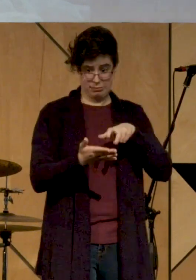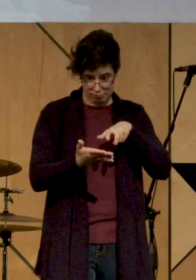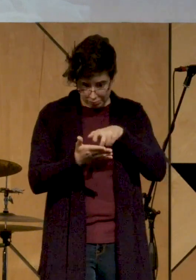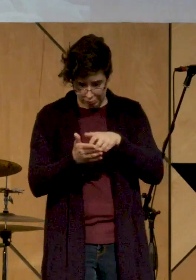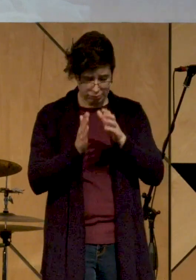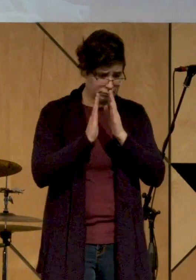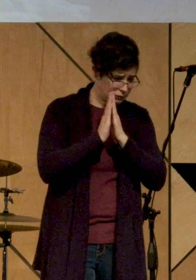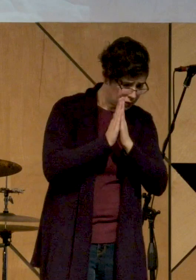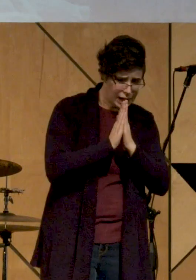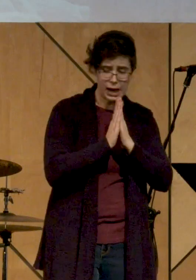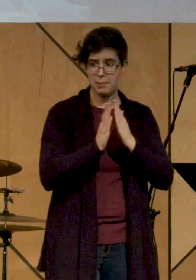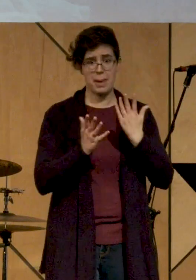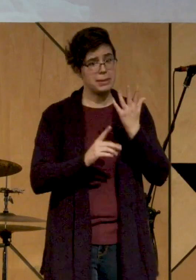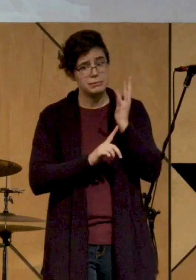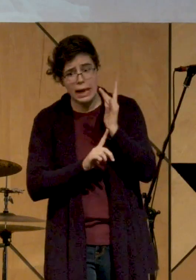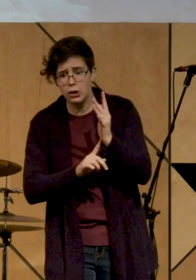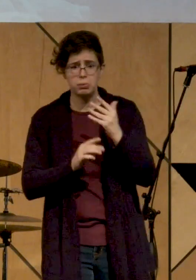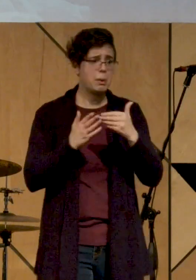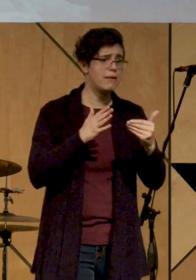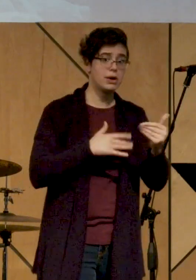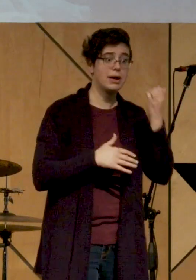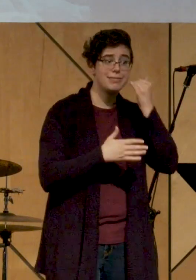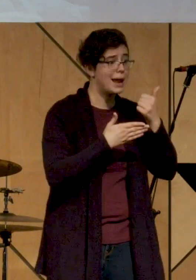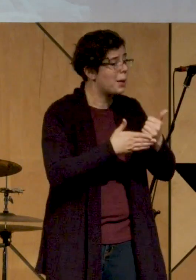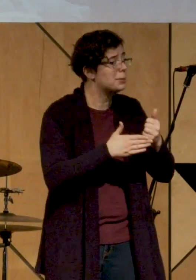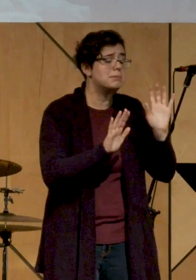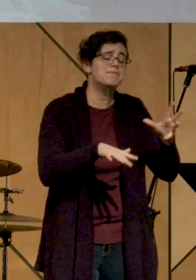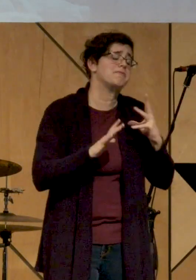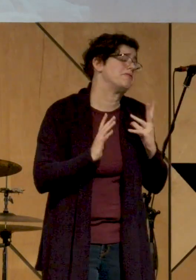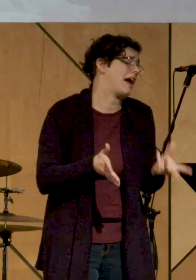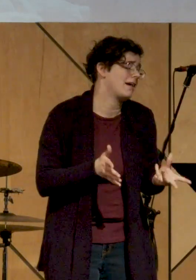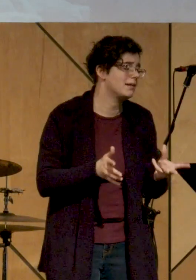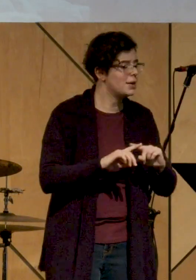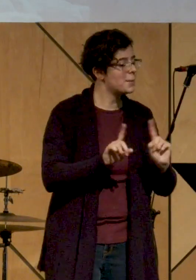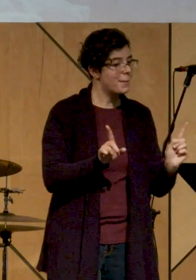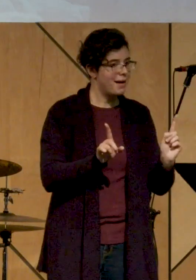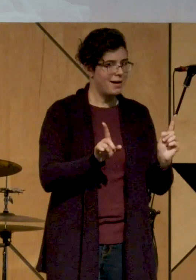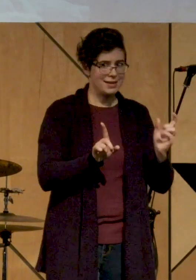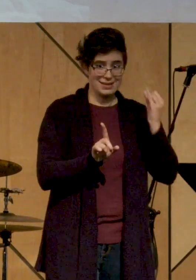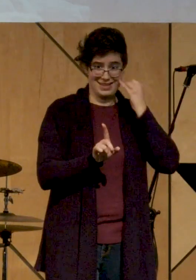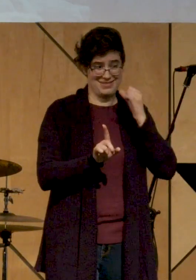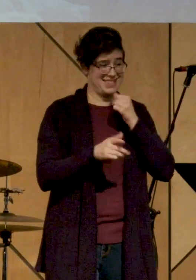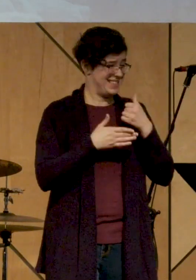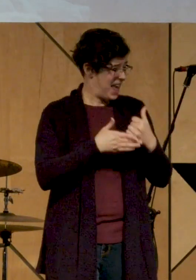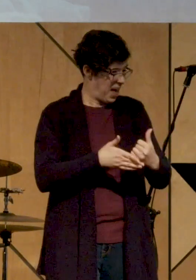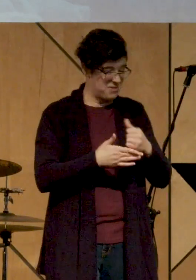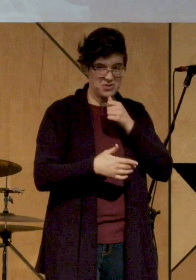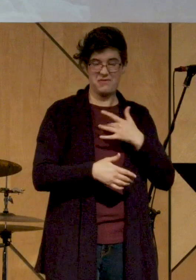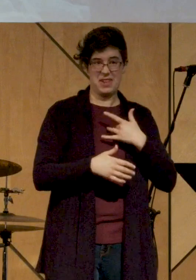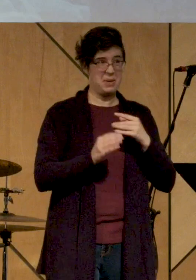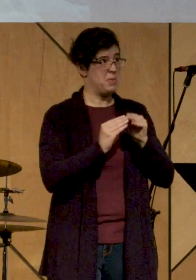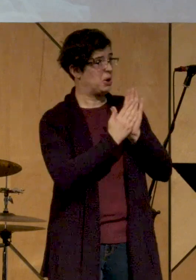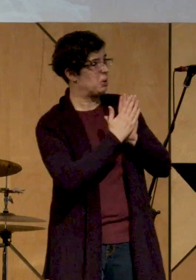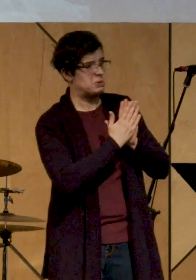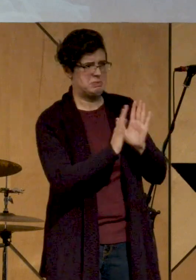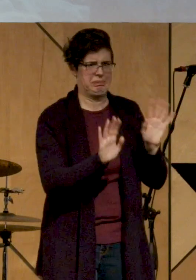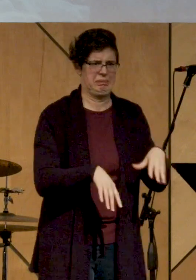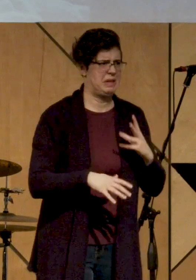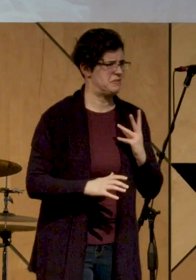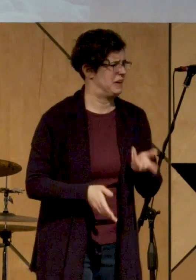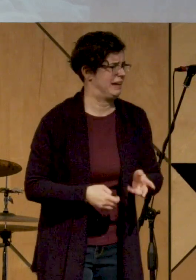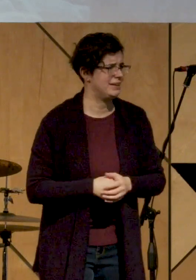for you to continue in prayer, that's great. Do them. But if they are not helpful for you, that is okay.